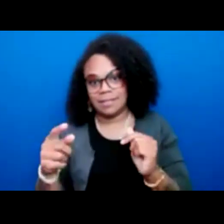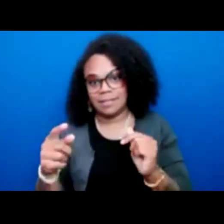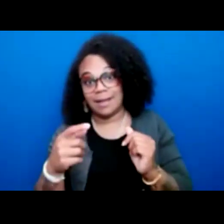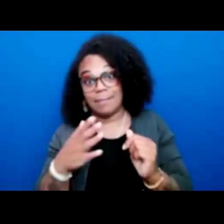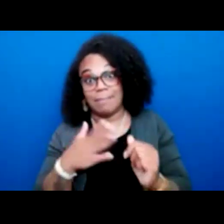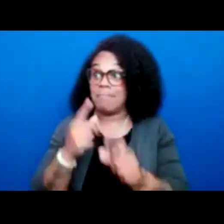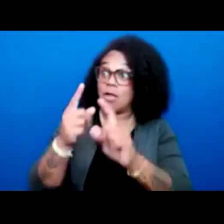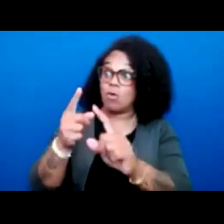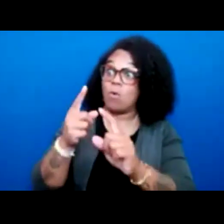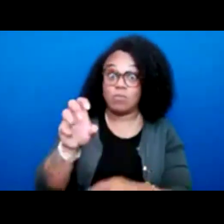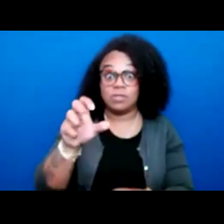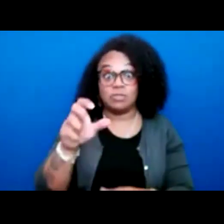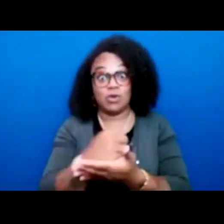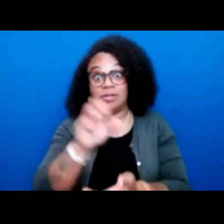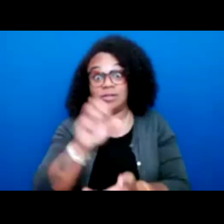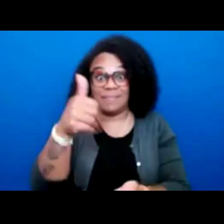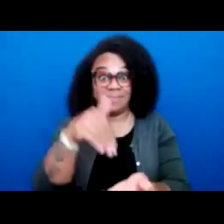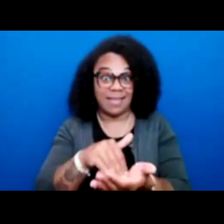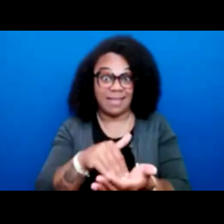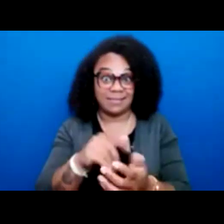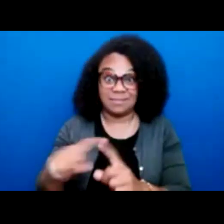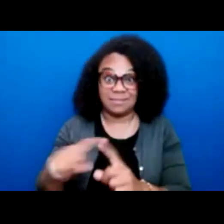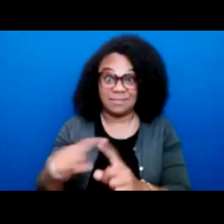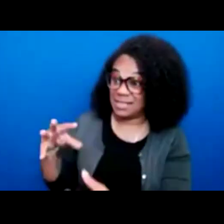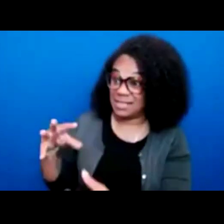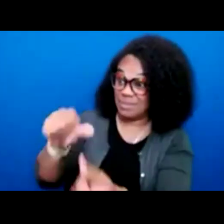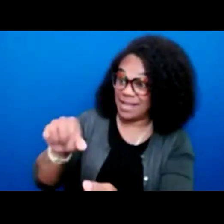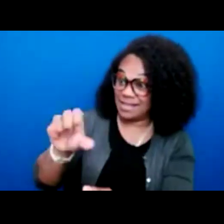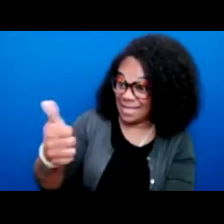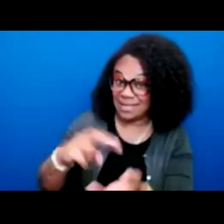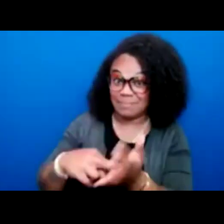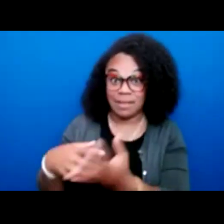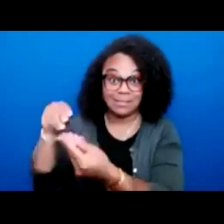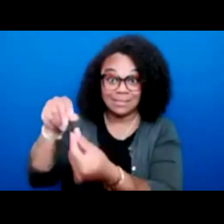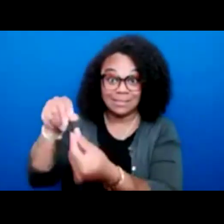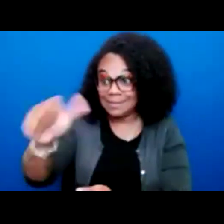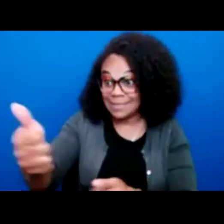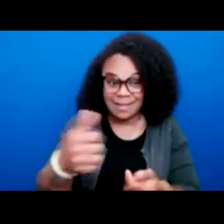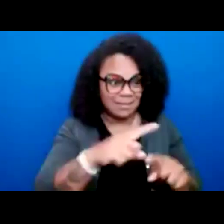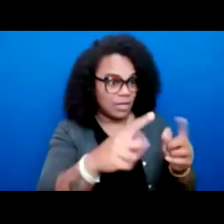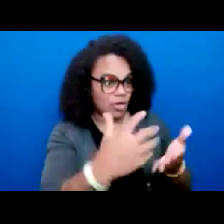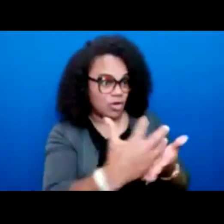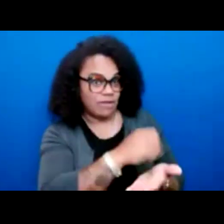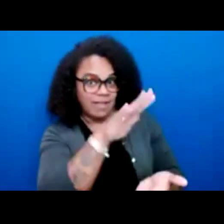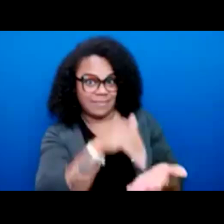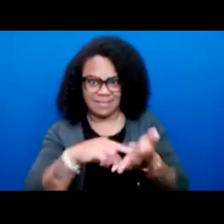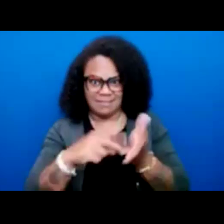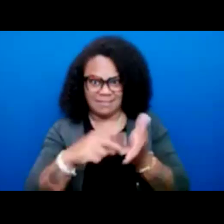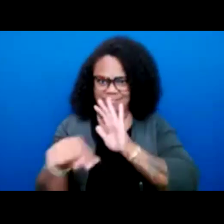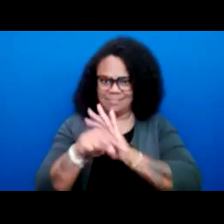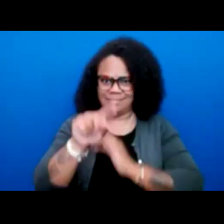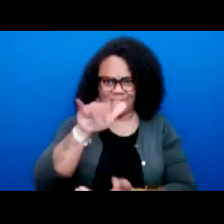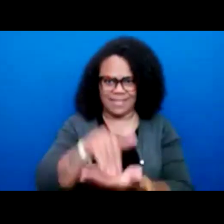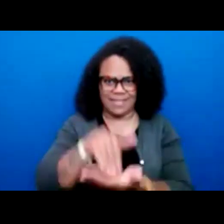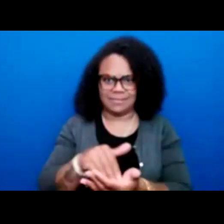10, but I only spent 10, so I'm negative, it will allow that negative difference. However, if